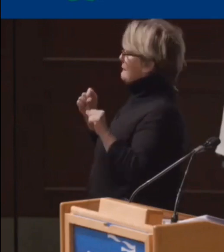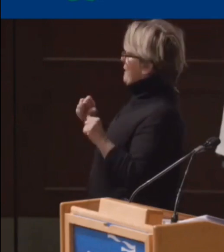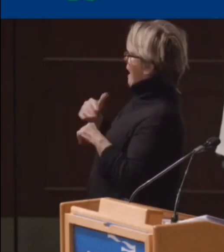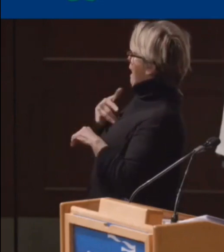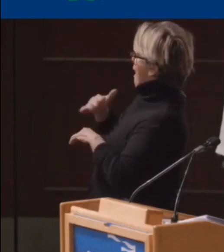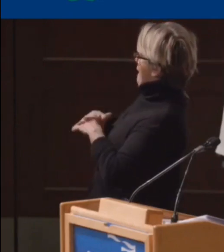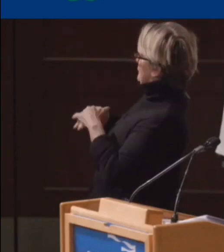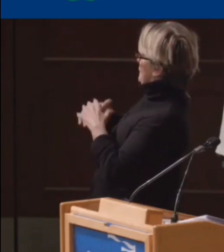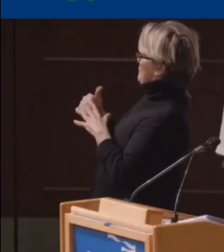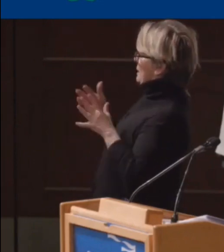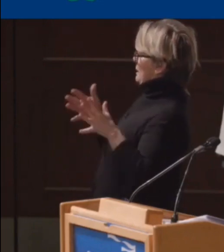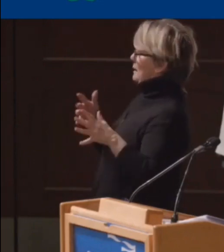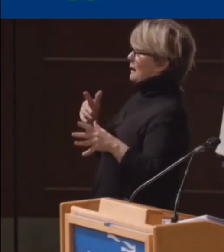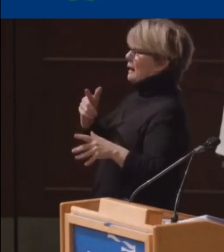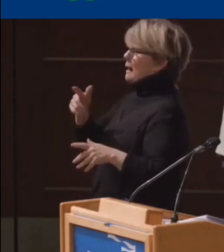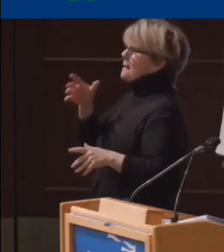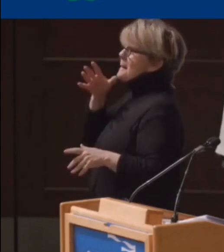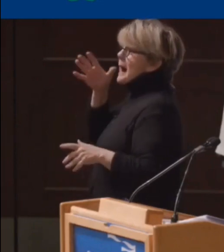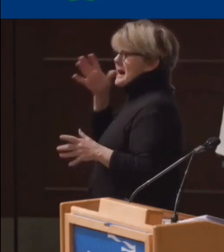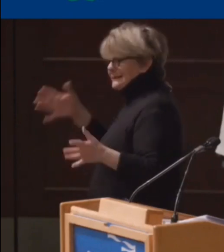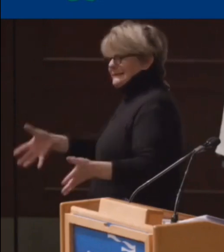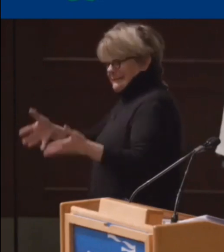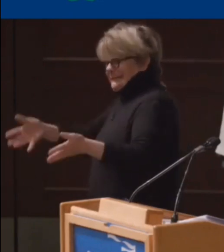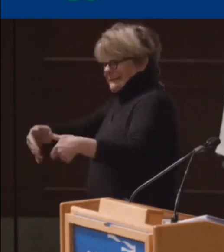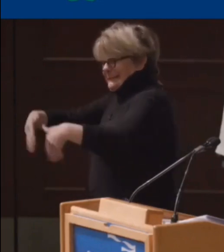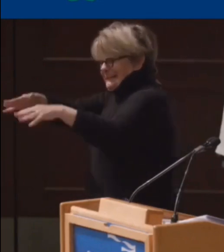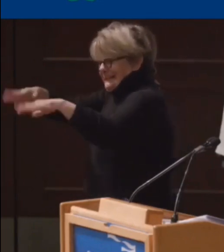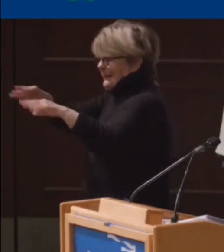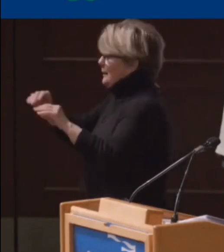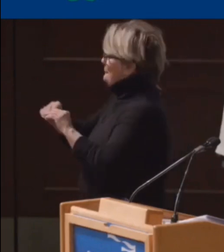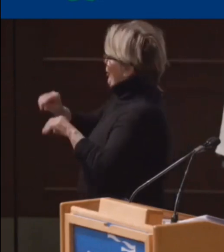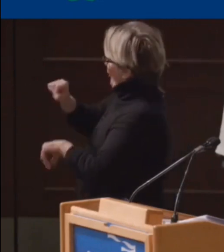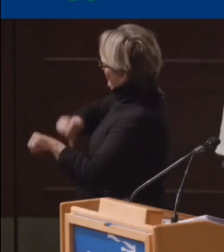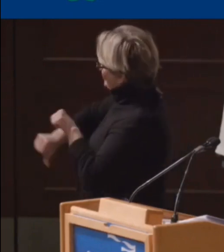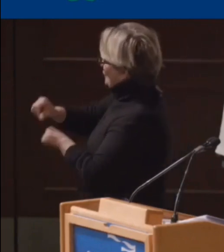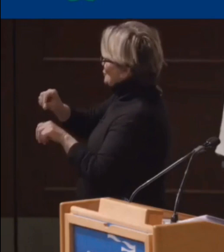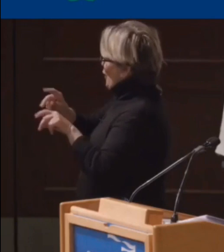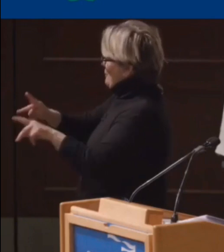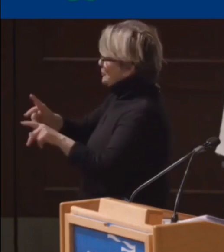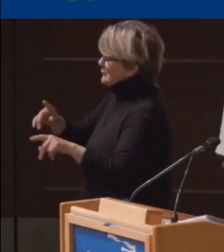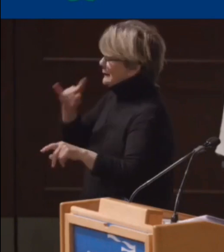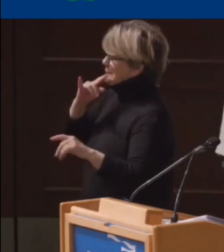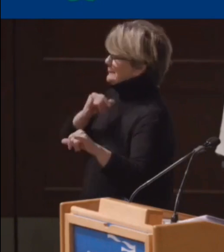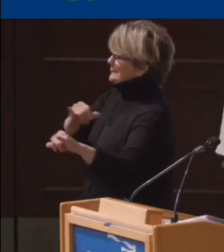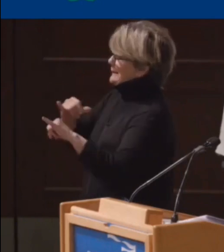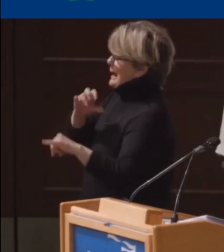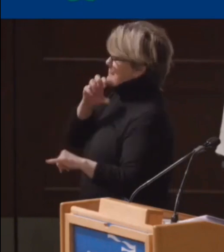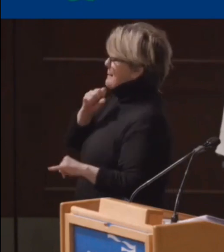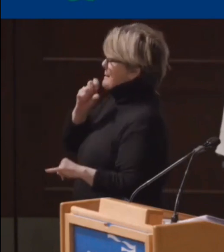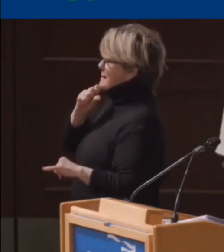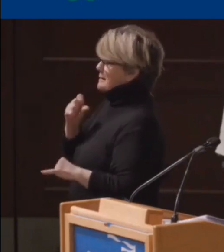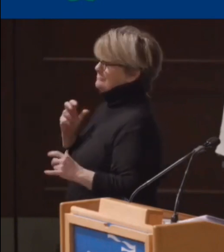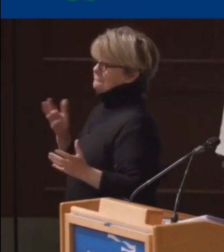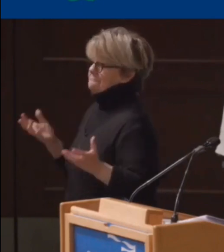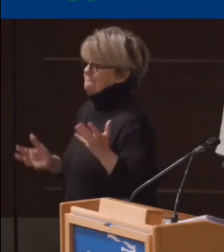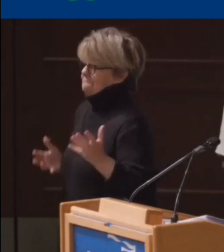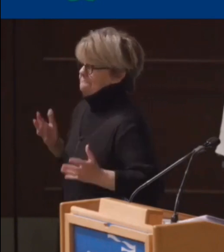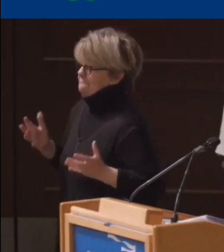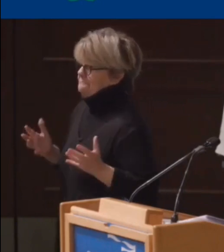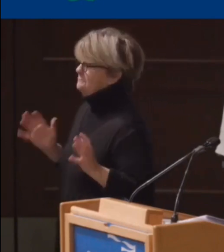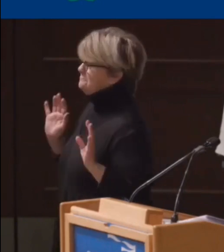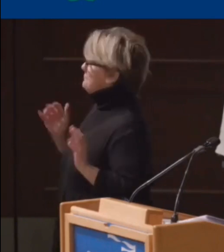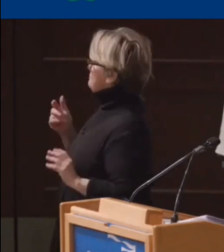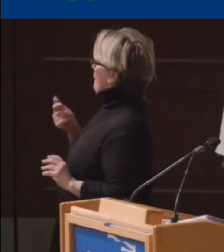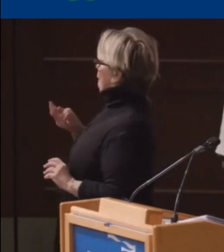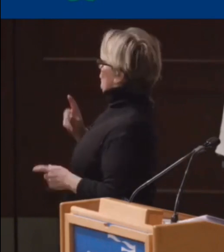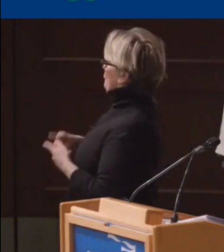parents wanted me to come out of my shell and take advantage of more social opportunities with kids my age. But I thought a few